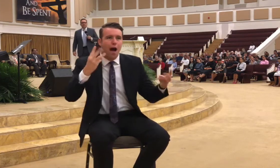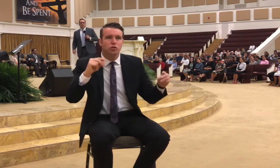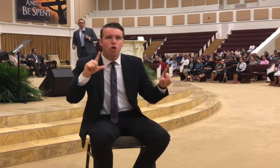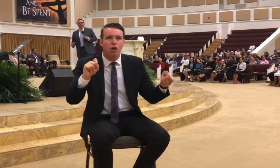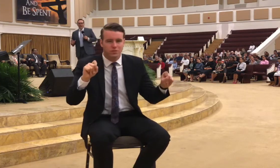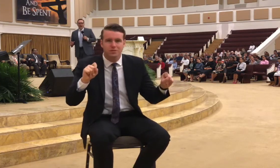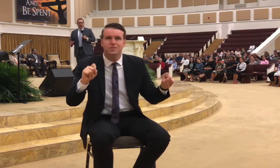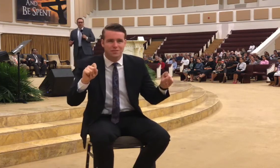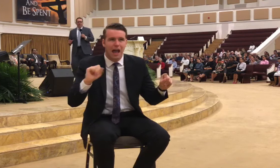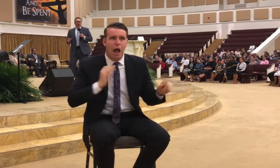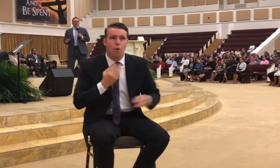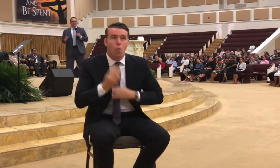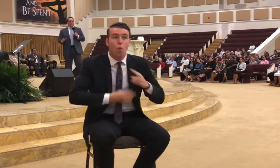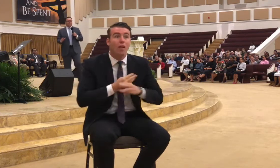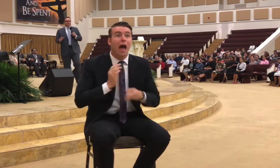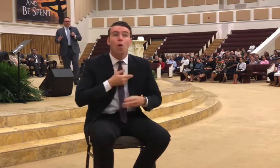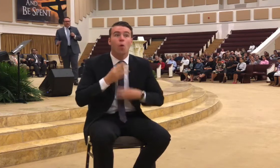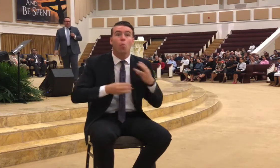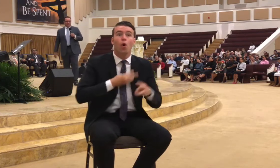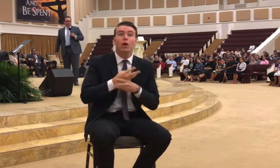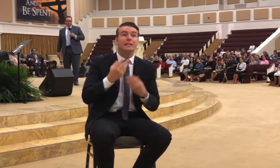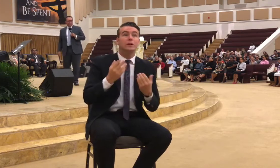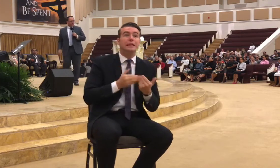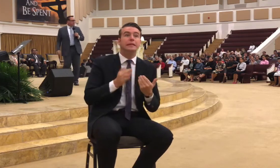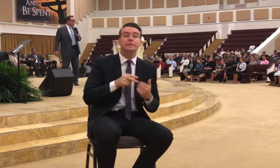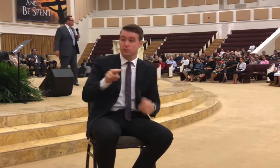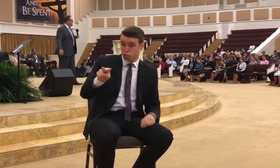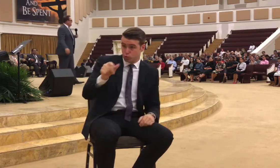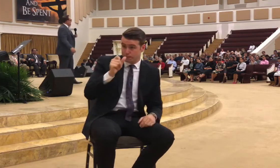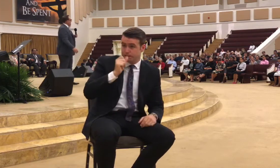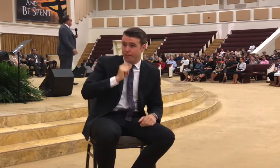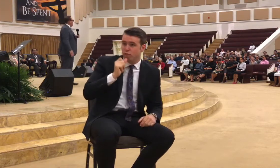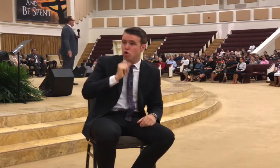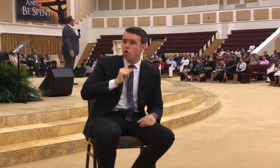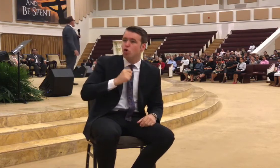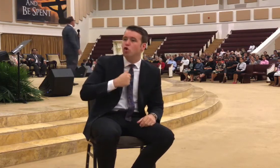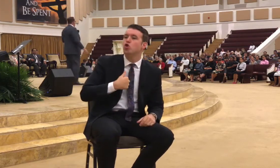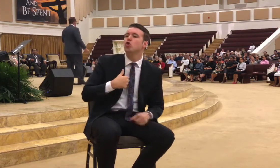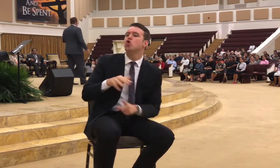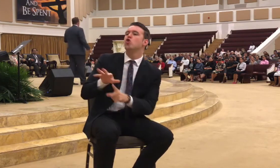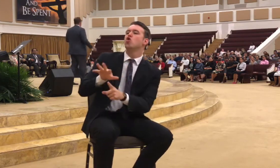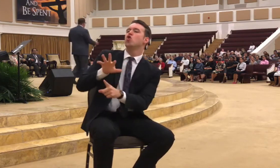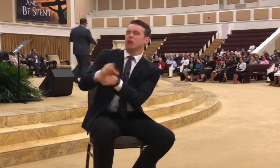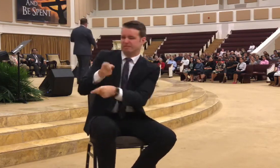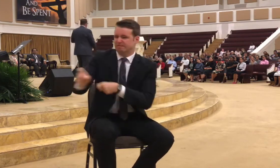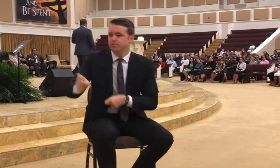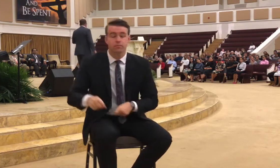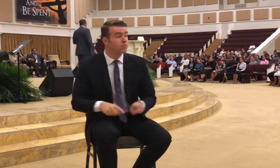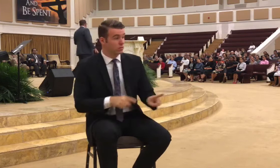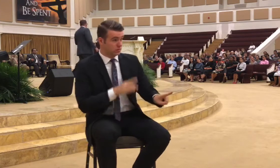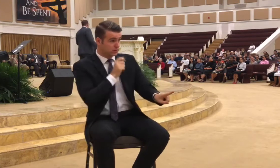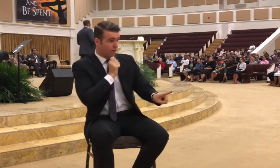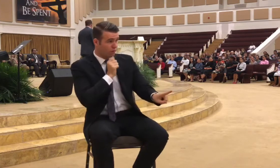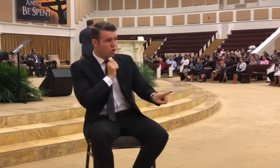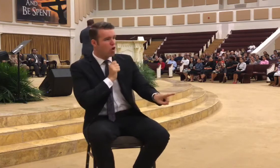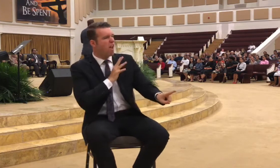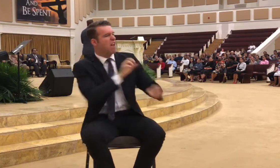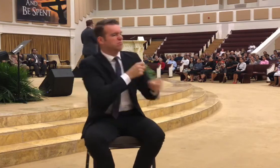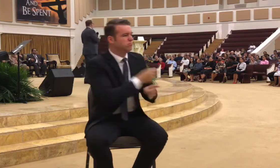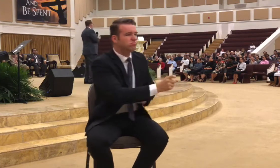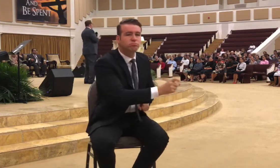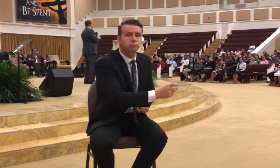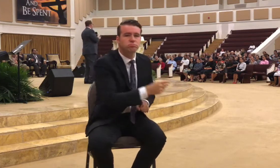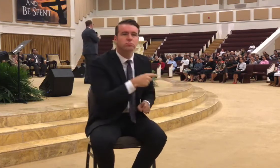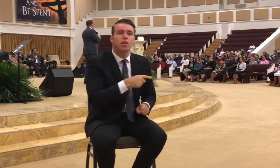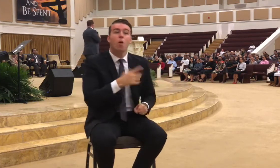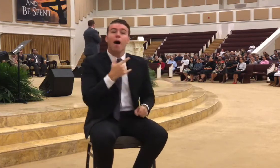there. They're playing off of other people's suffering. They're playing off of issues and stirring it up, and they